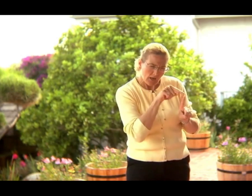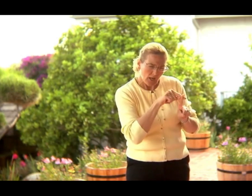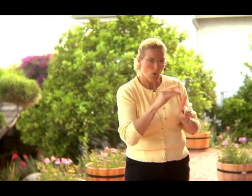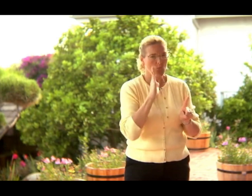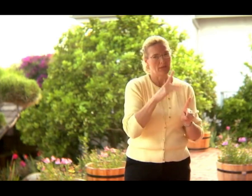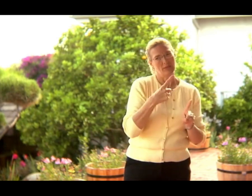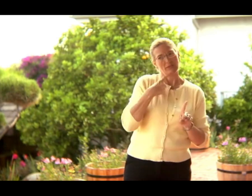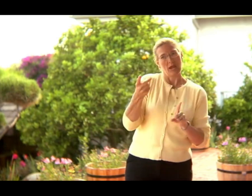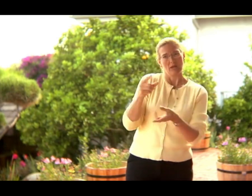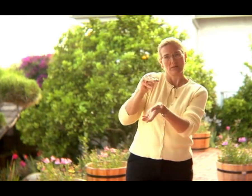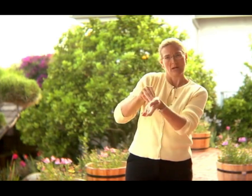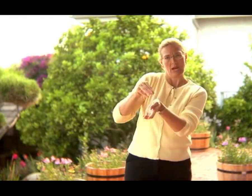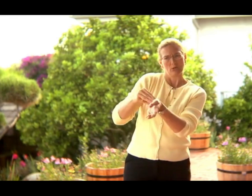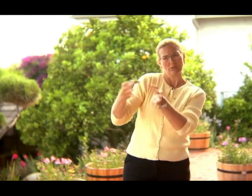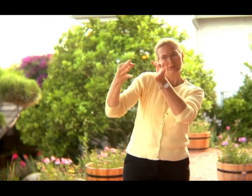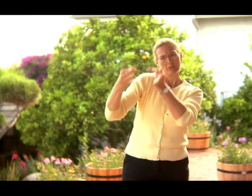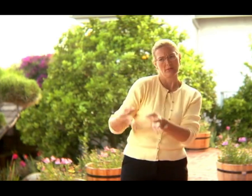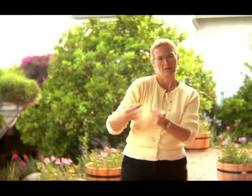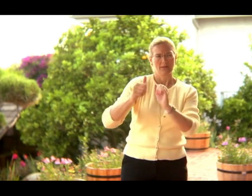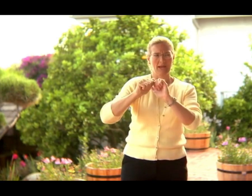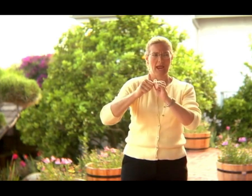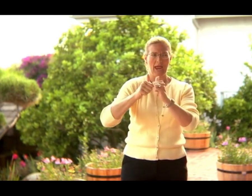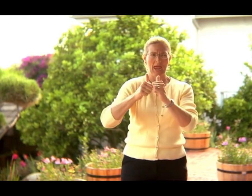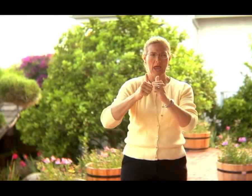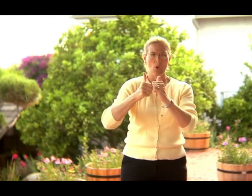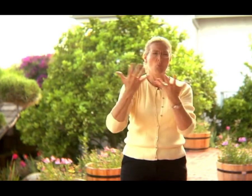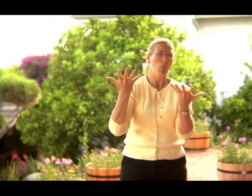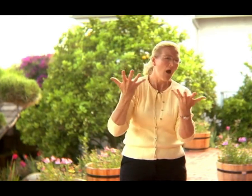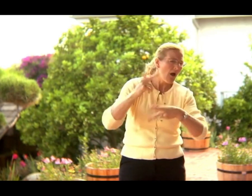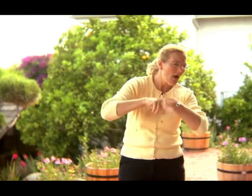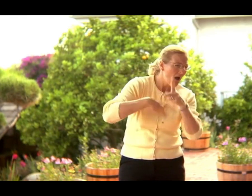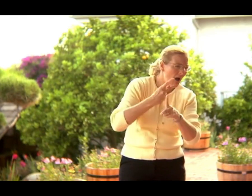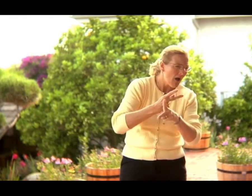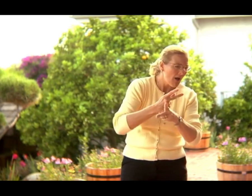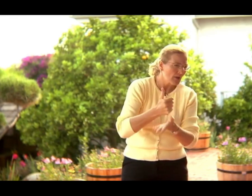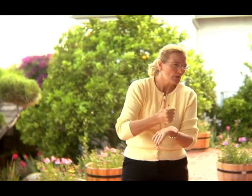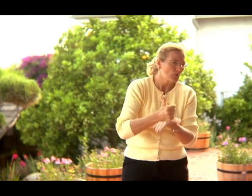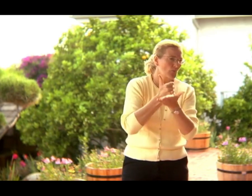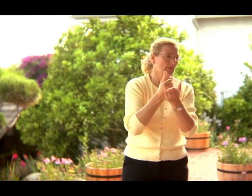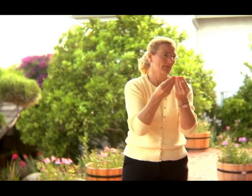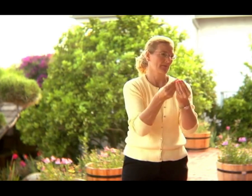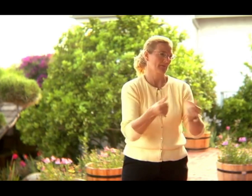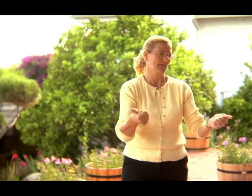Knowing the kind of cells will help the doctor to know what kinds of treatment will work best.